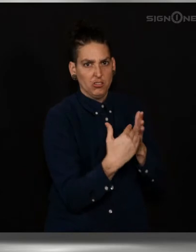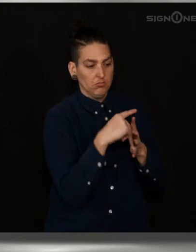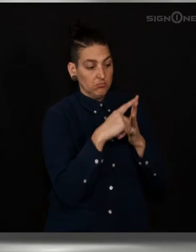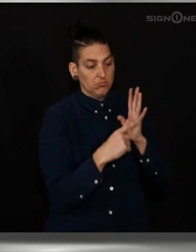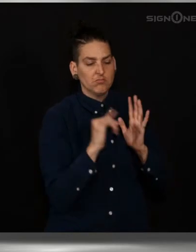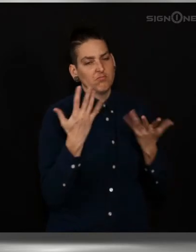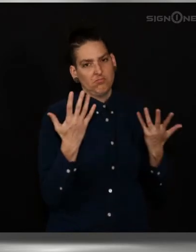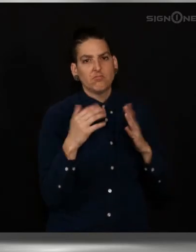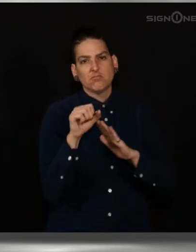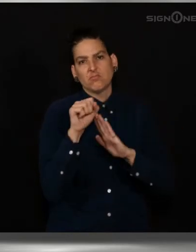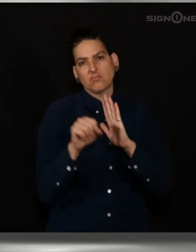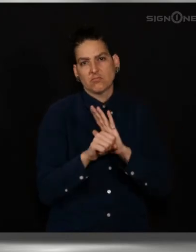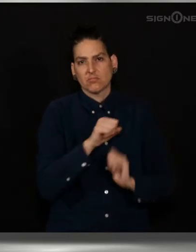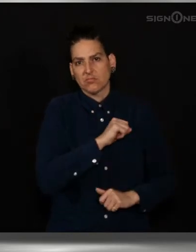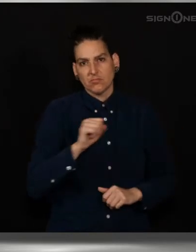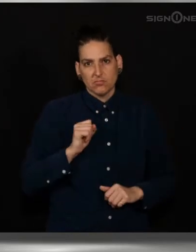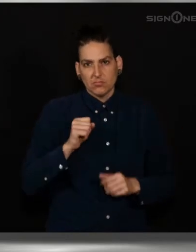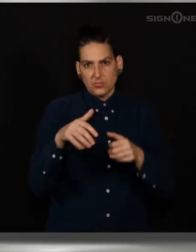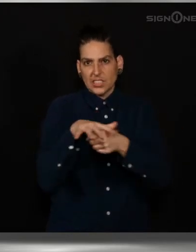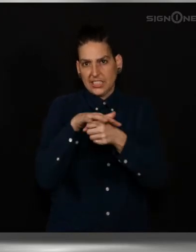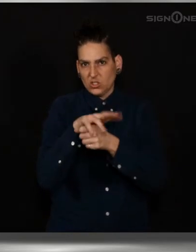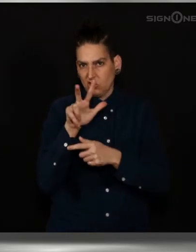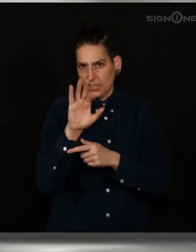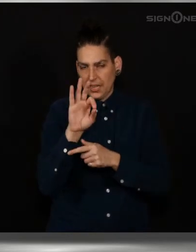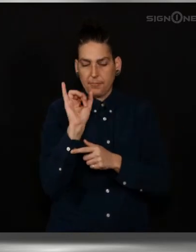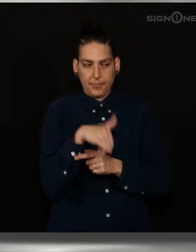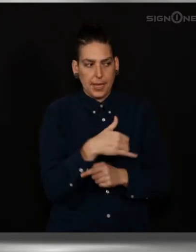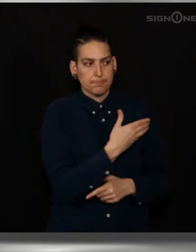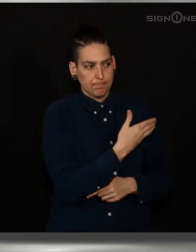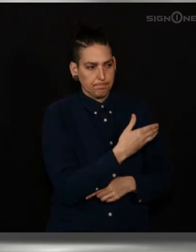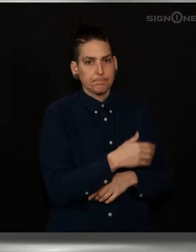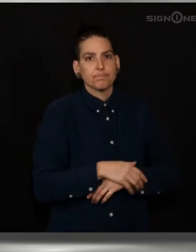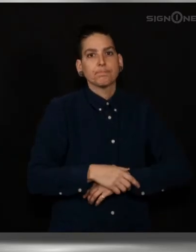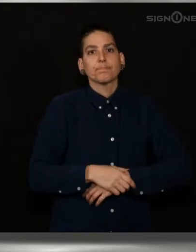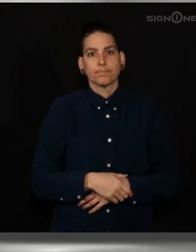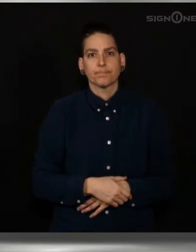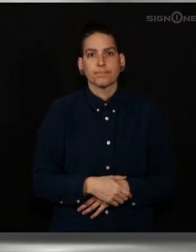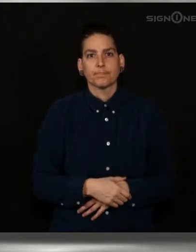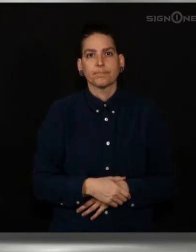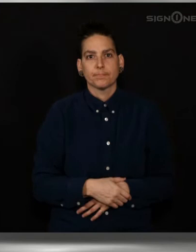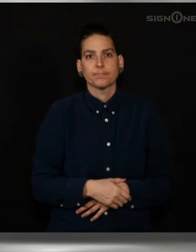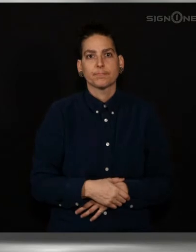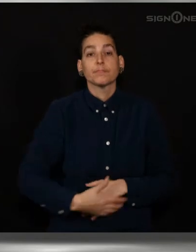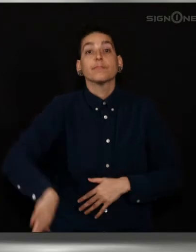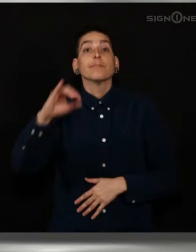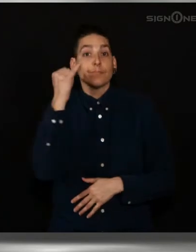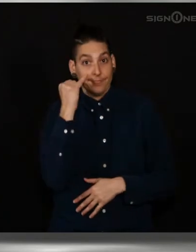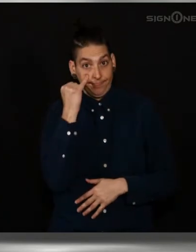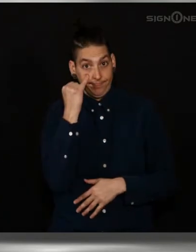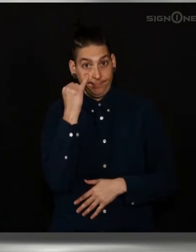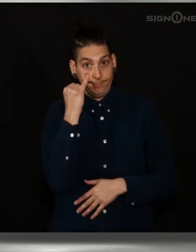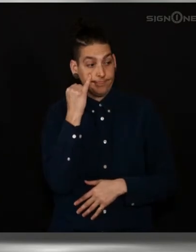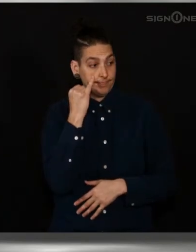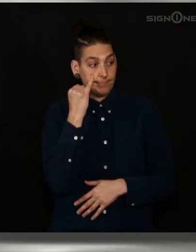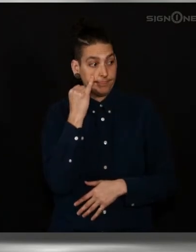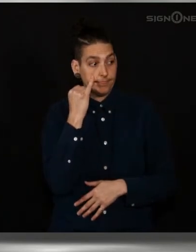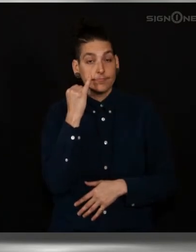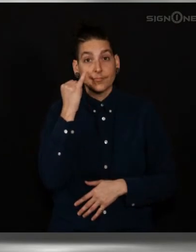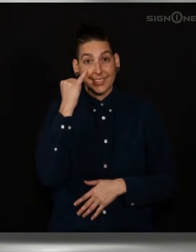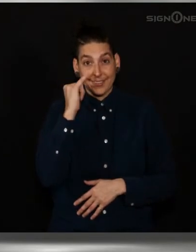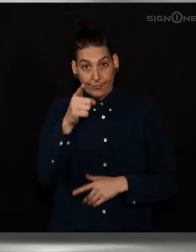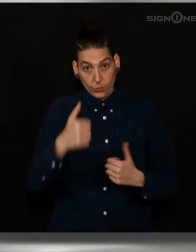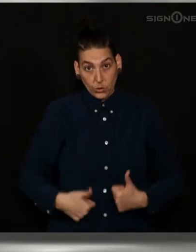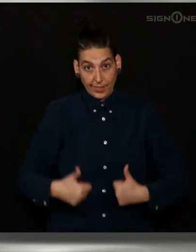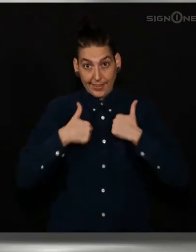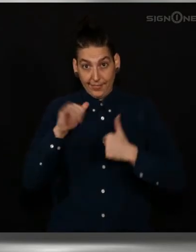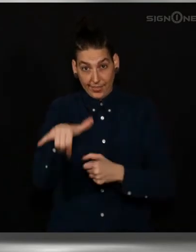Polk County for District 2 County Commissioner, and parts of Fulton County for State Senate District 39. If you